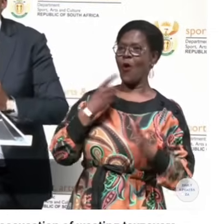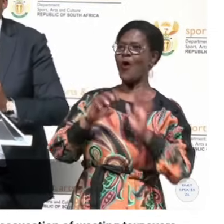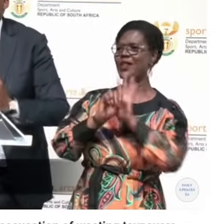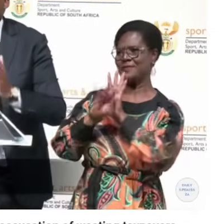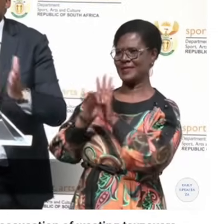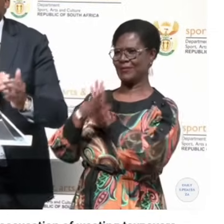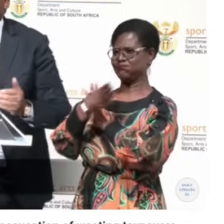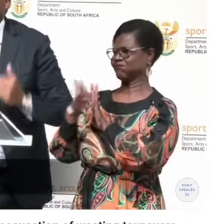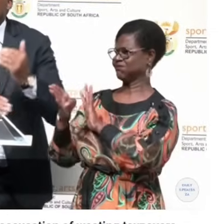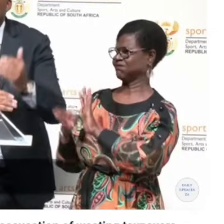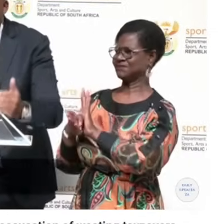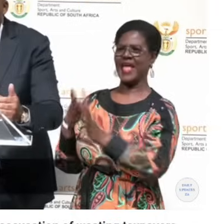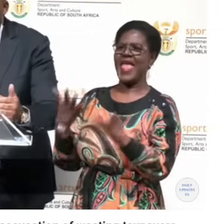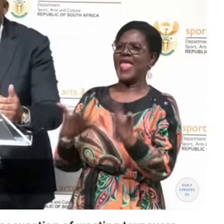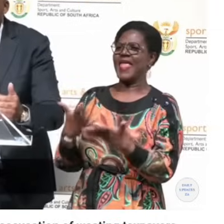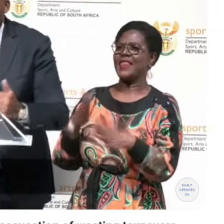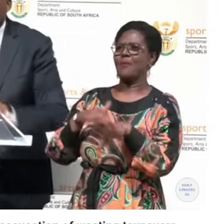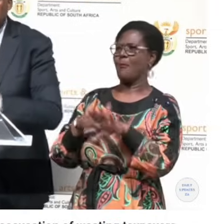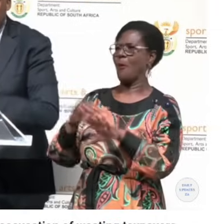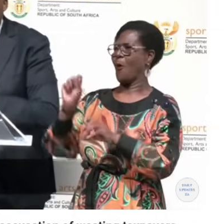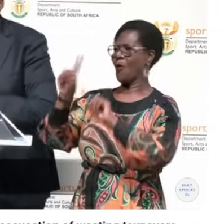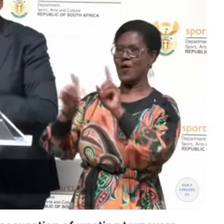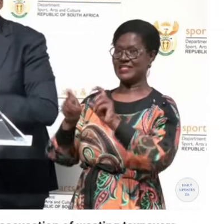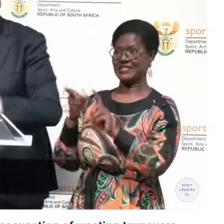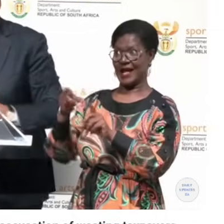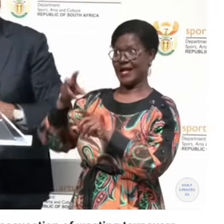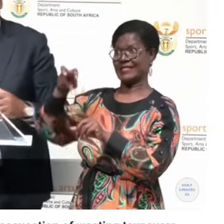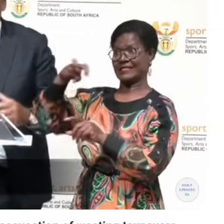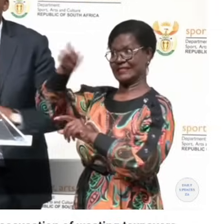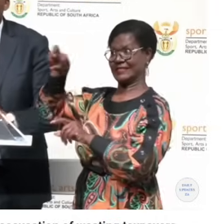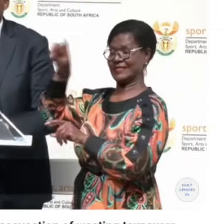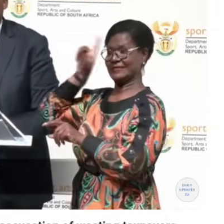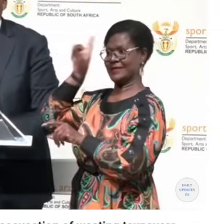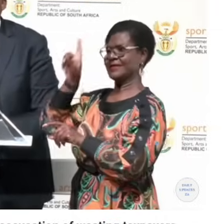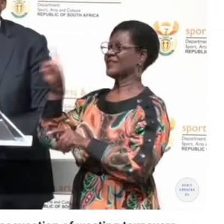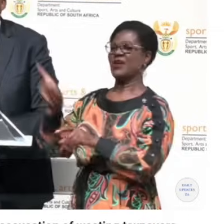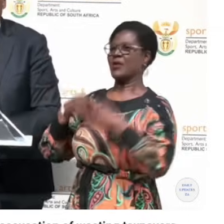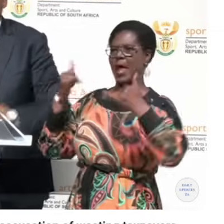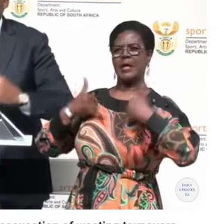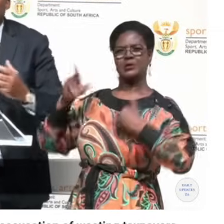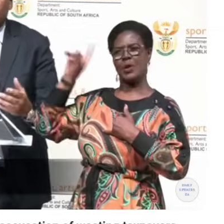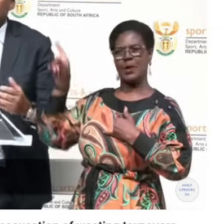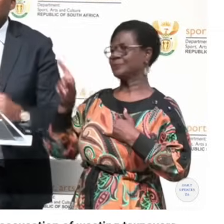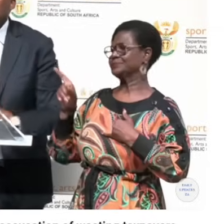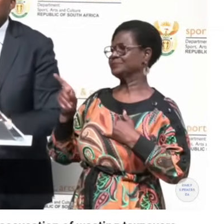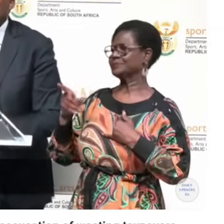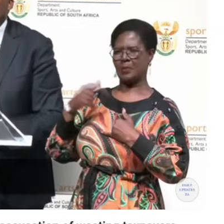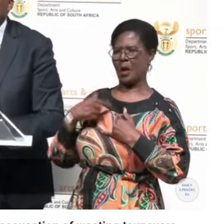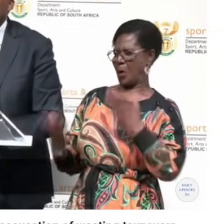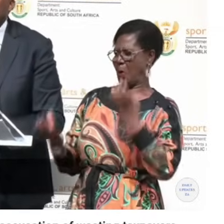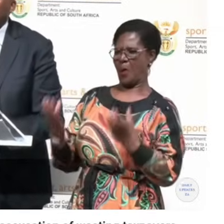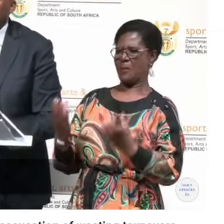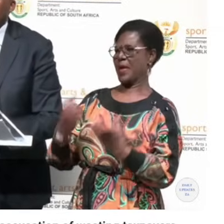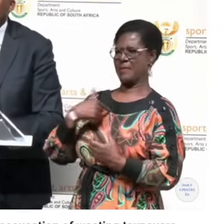talk about if you have any further questions about the trip. But don't say I went for a joyride. And don't compare me to Mama Joy.